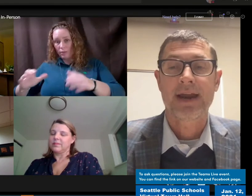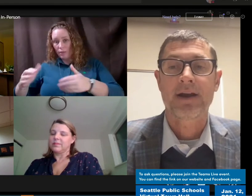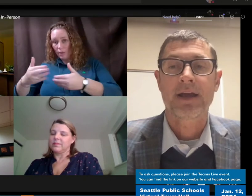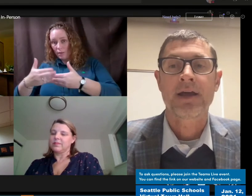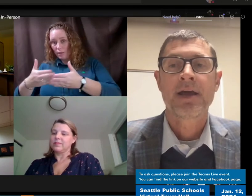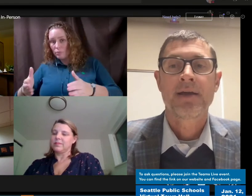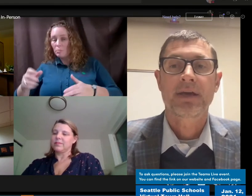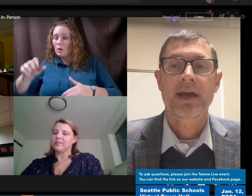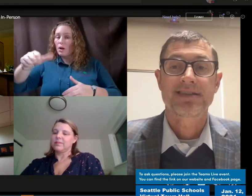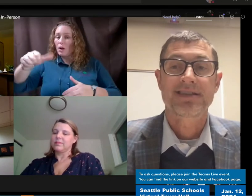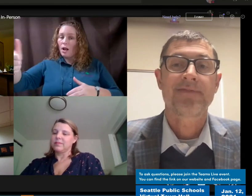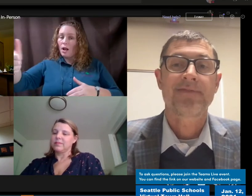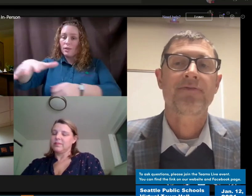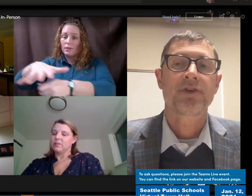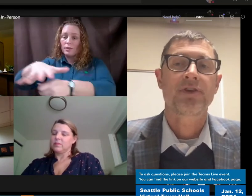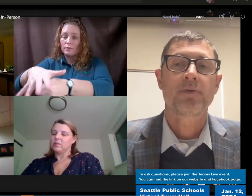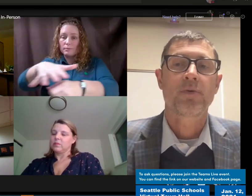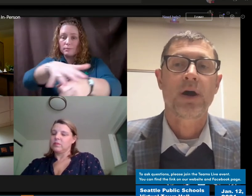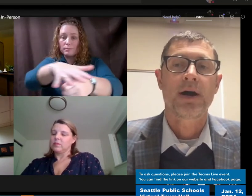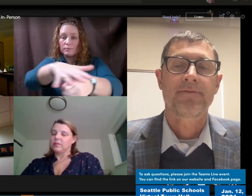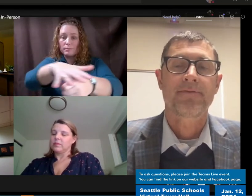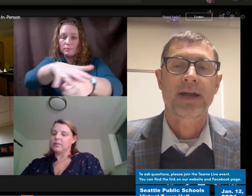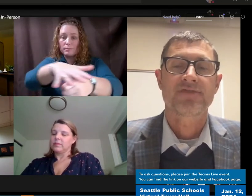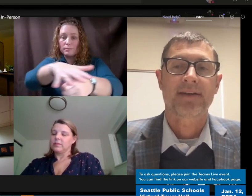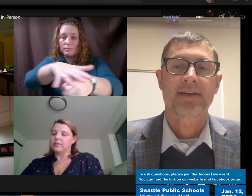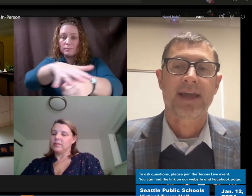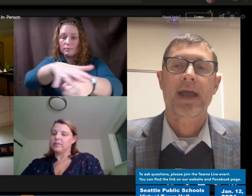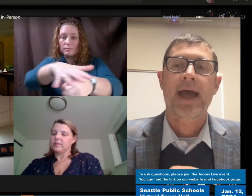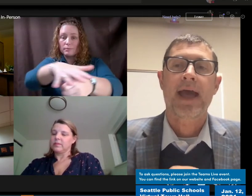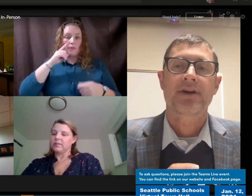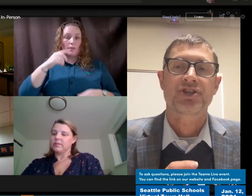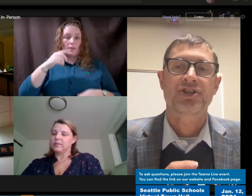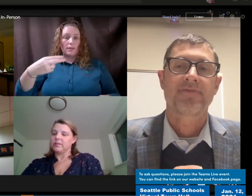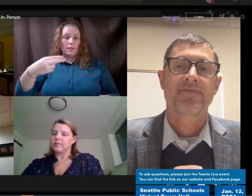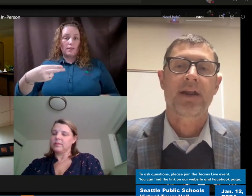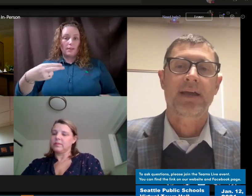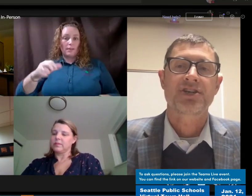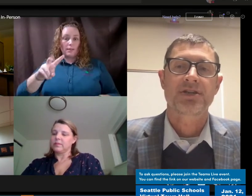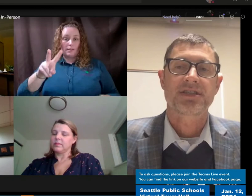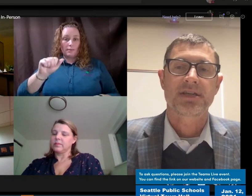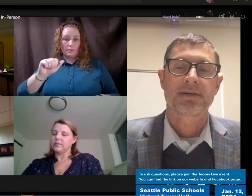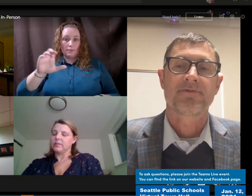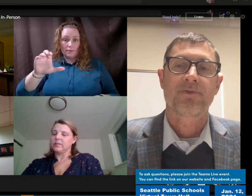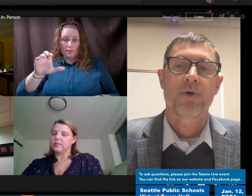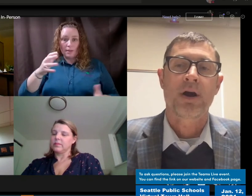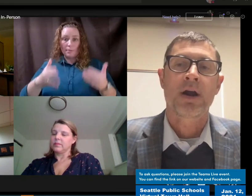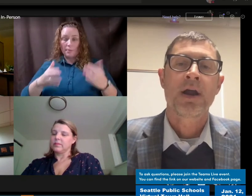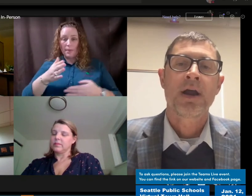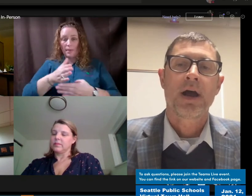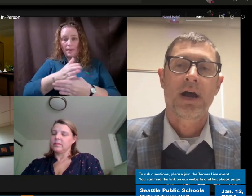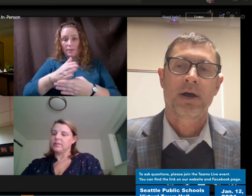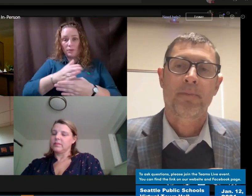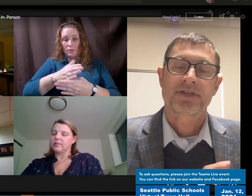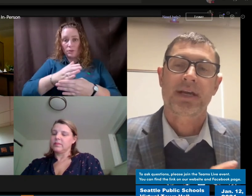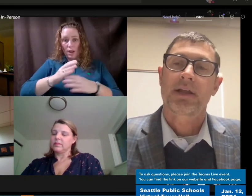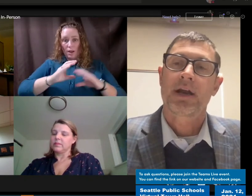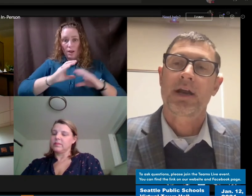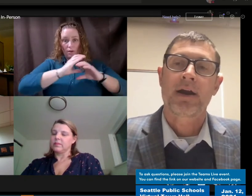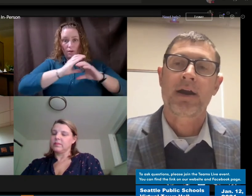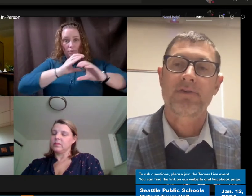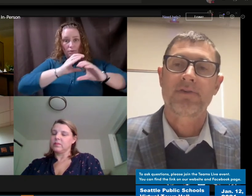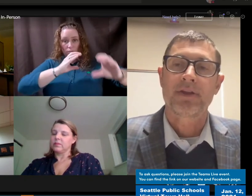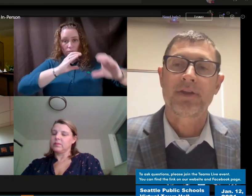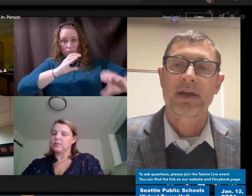area? Because even if you, for HVAC, they may have a shared ventilation system for a particular area